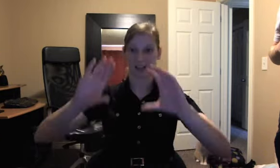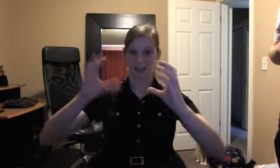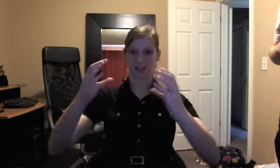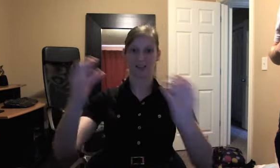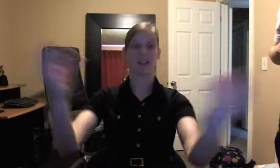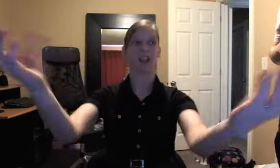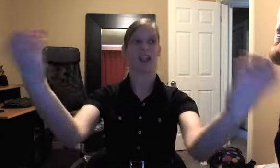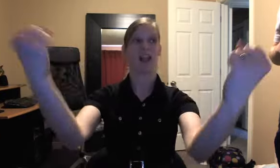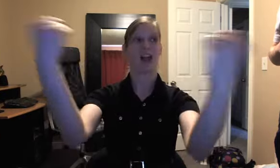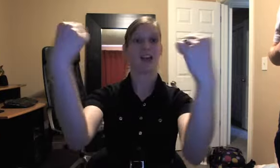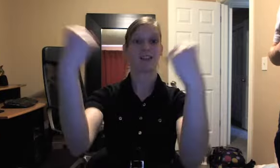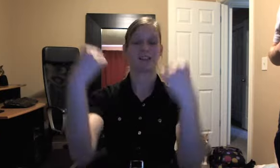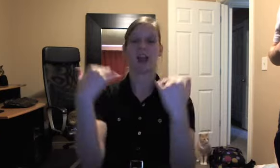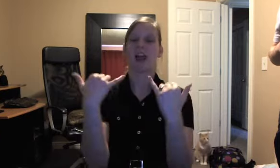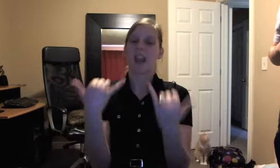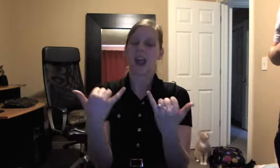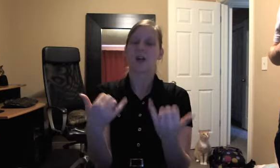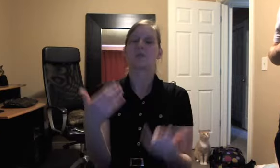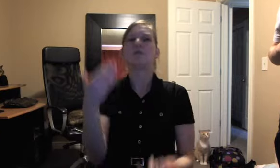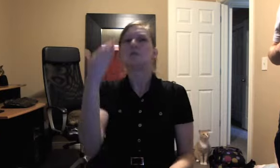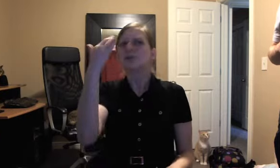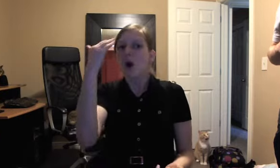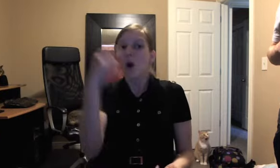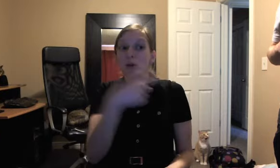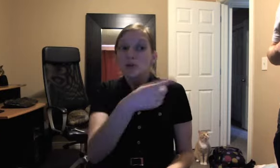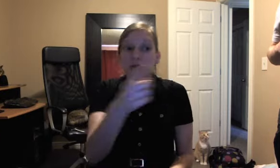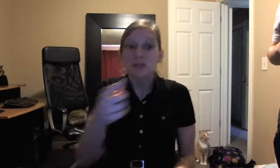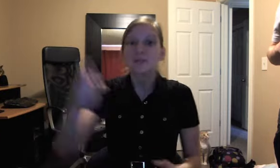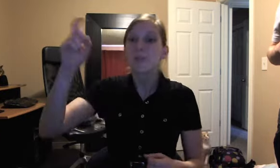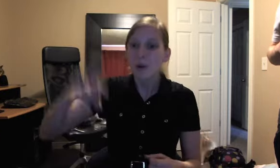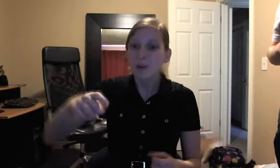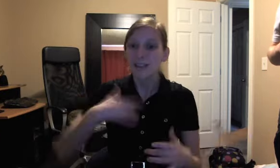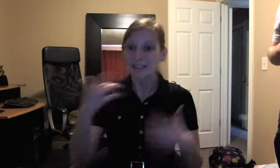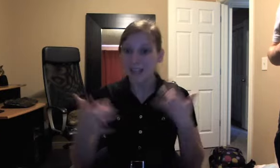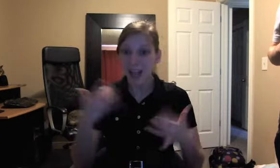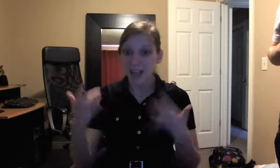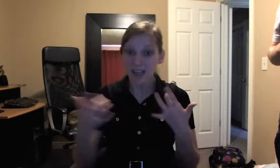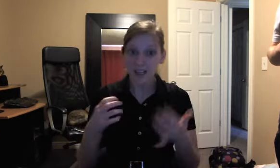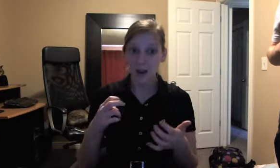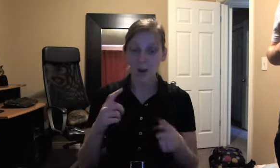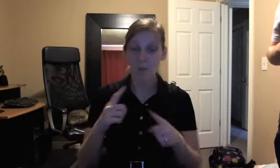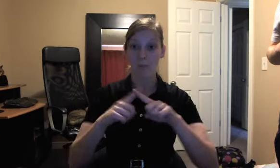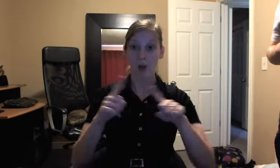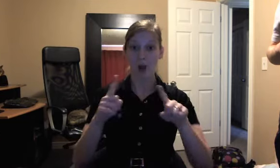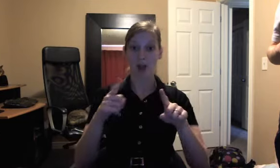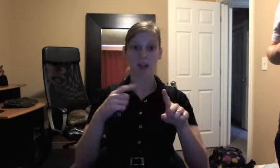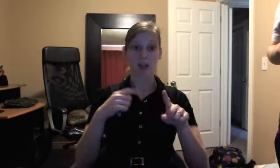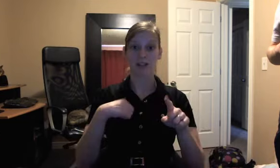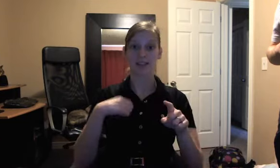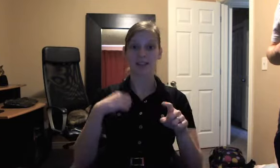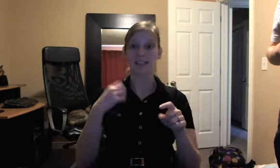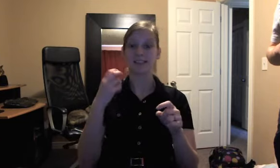Yes. Now, I know you're supposed to be excited, but I don't see people using gestures. You know what that